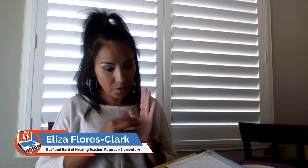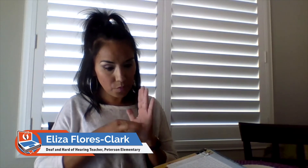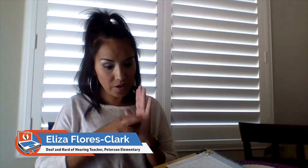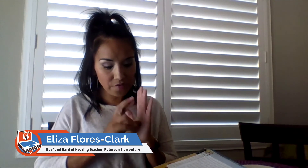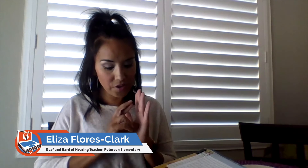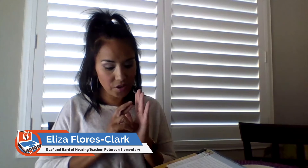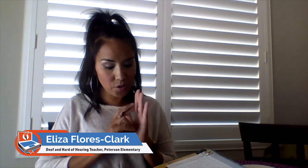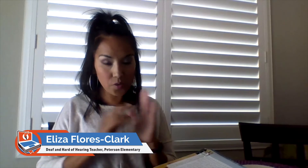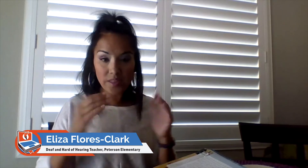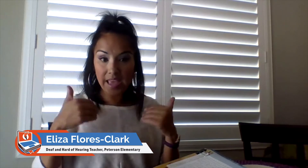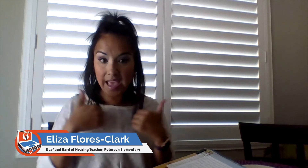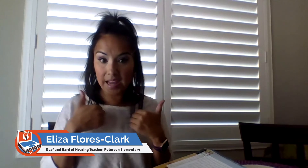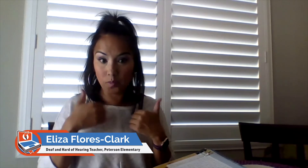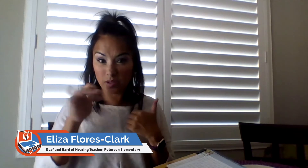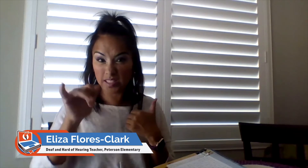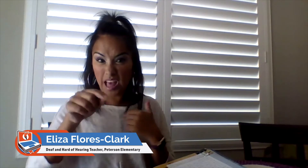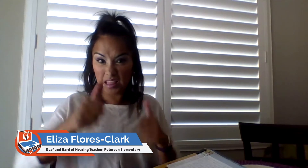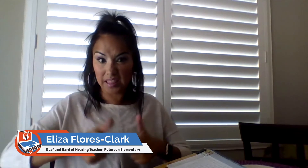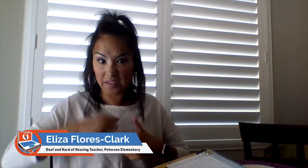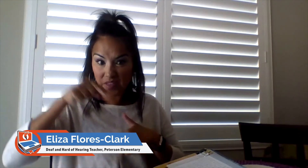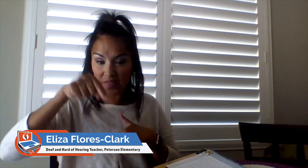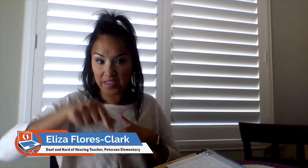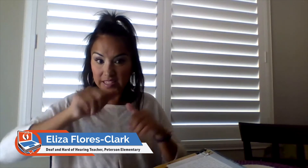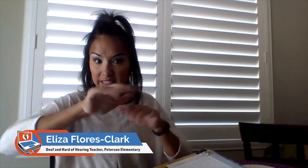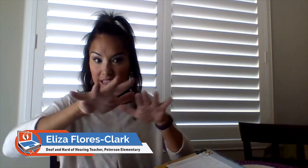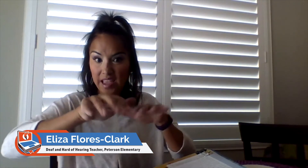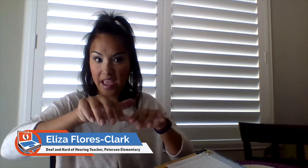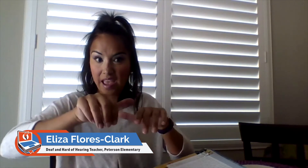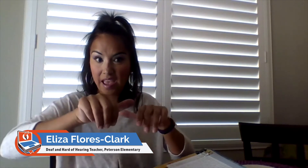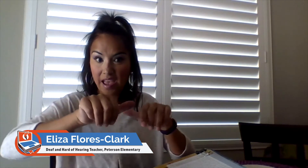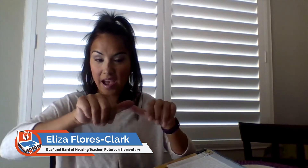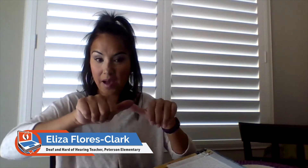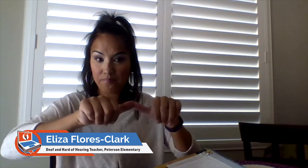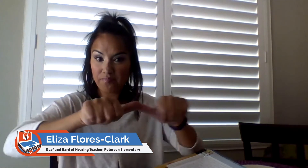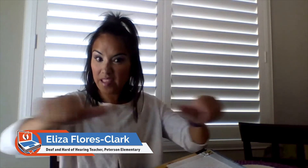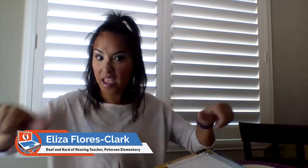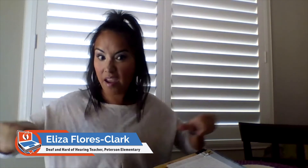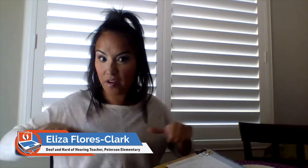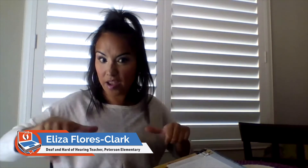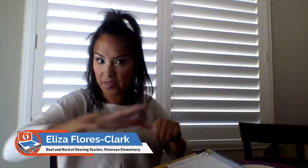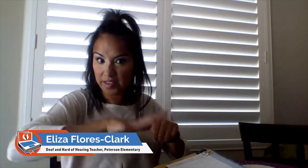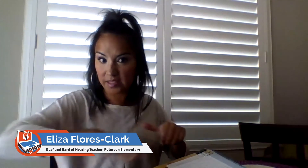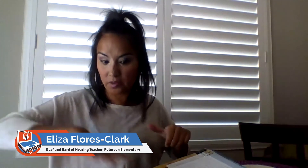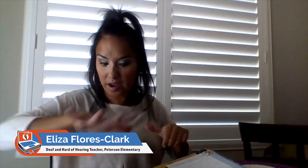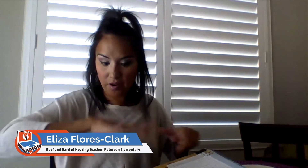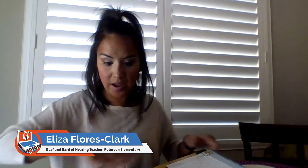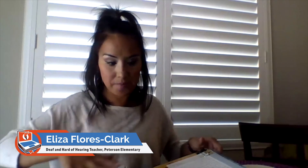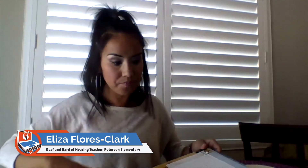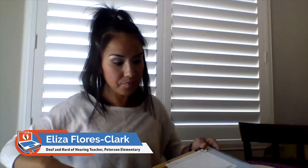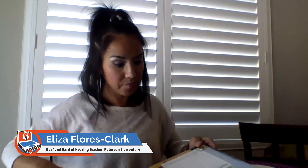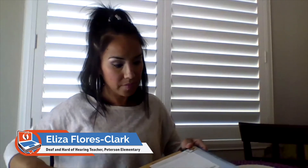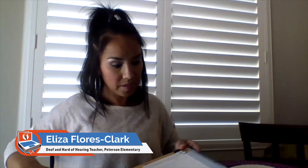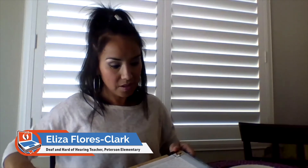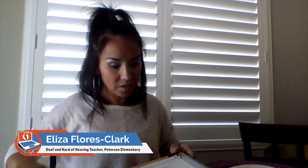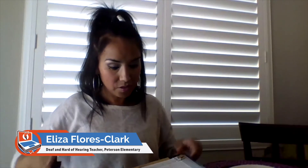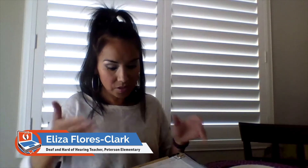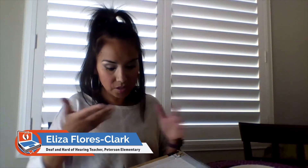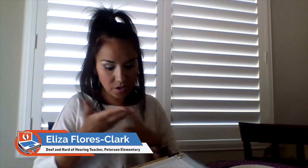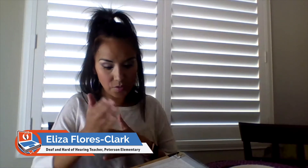review animals that live in this area, in this little area. So let's go through it. Well,